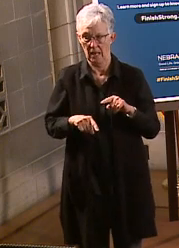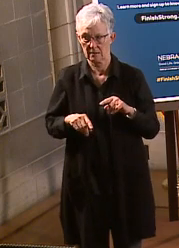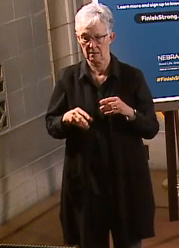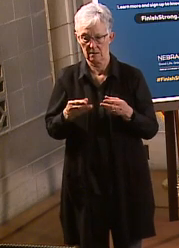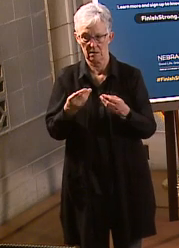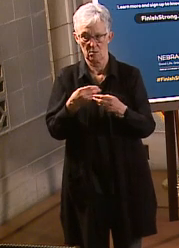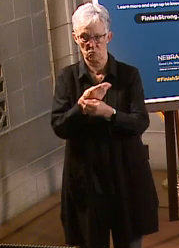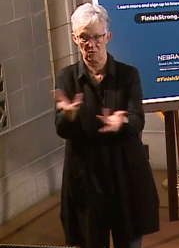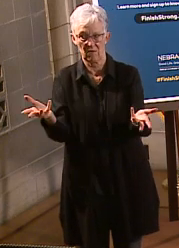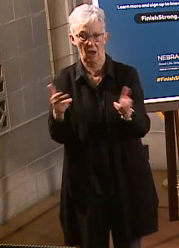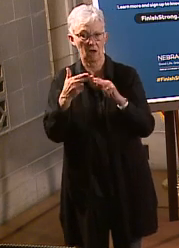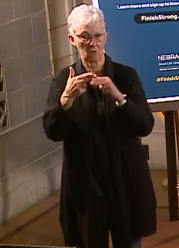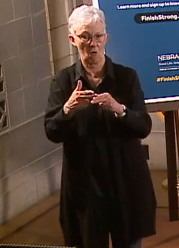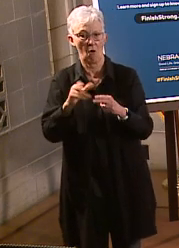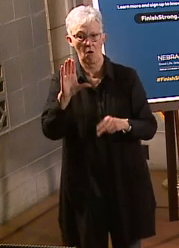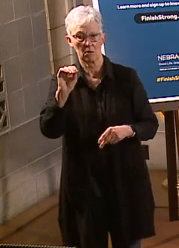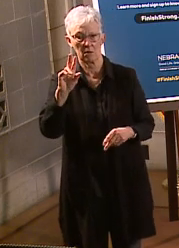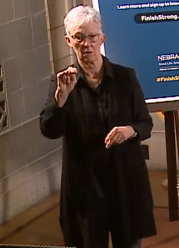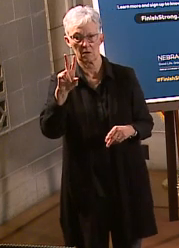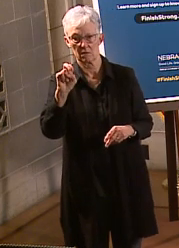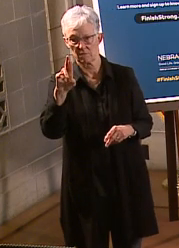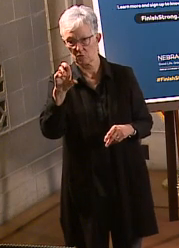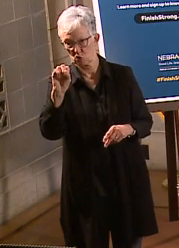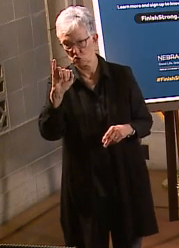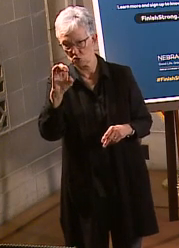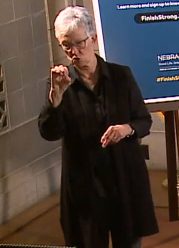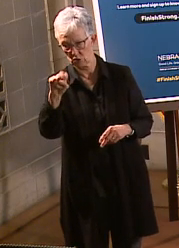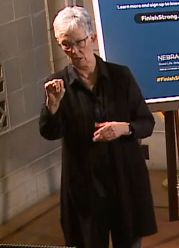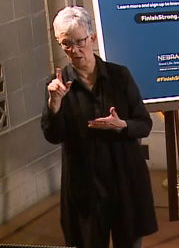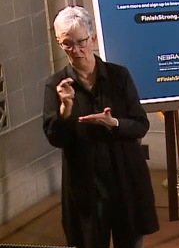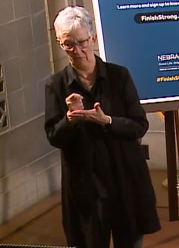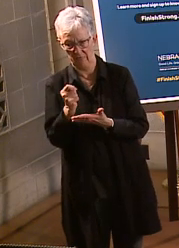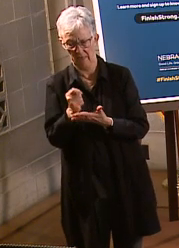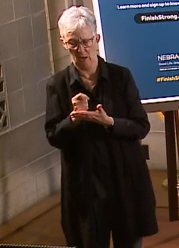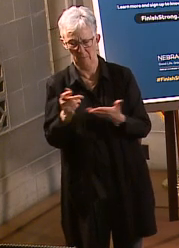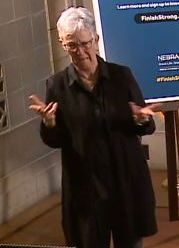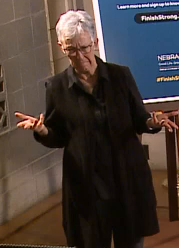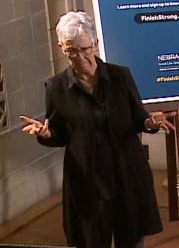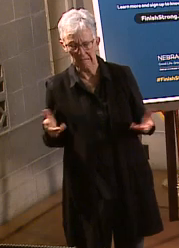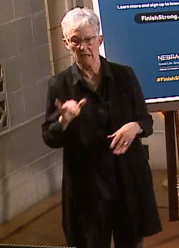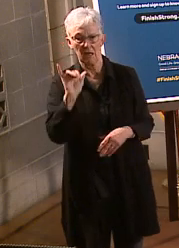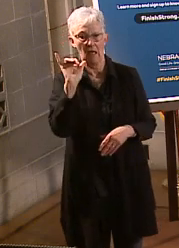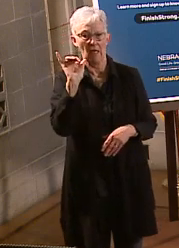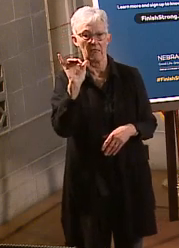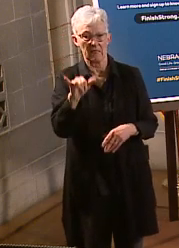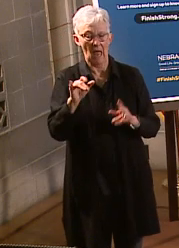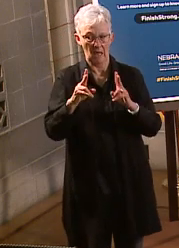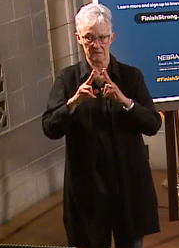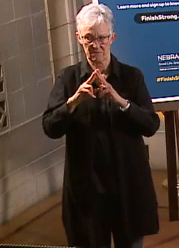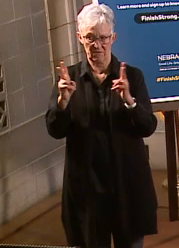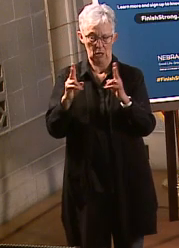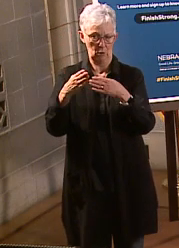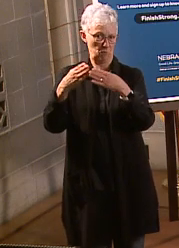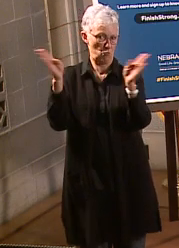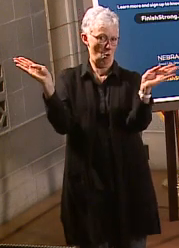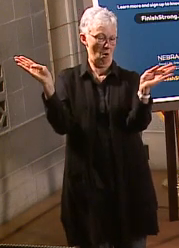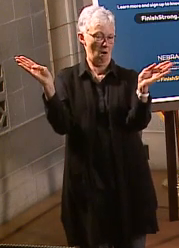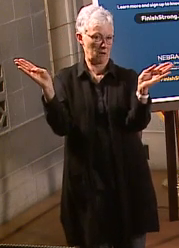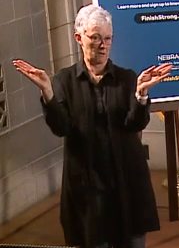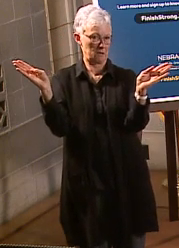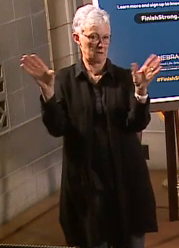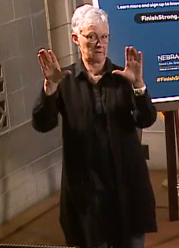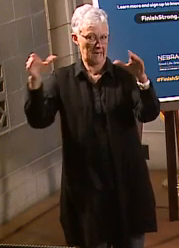about, it's like one of those broad categories. I'm very concerned when we start restricting